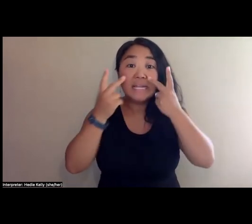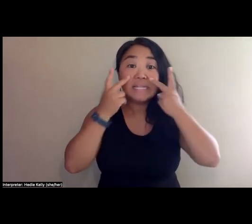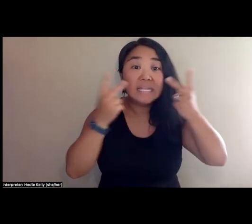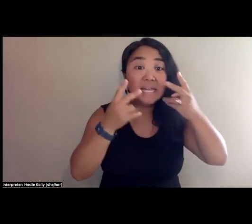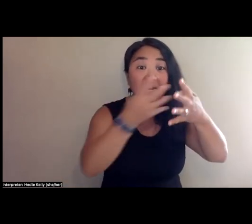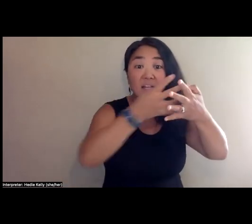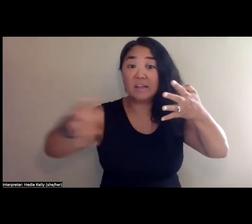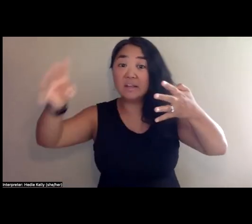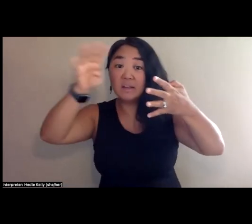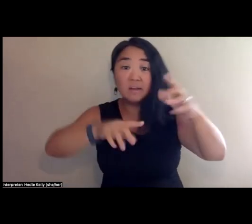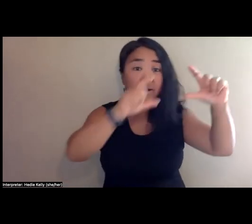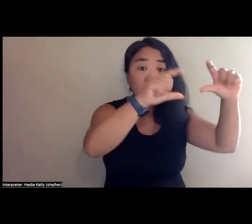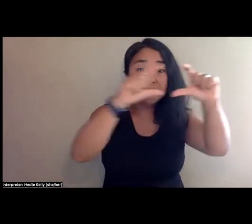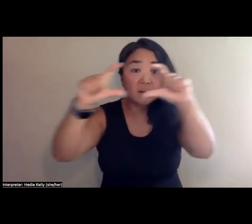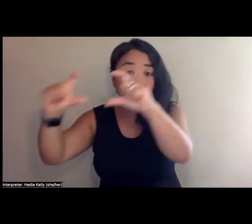view.